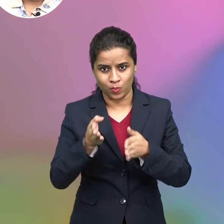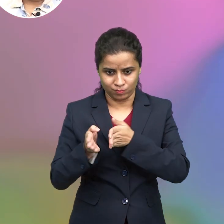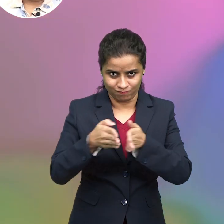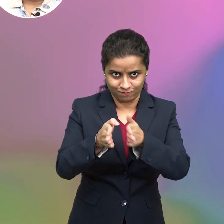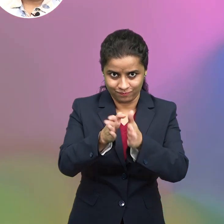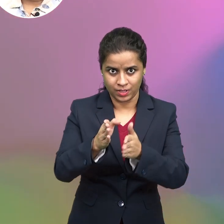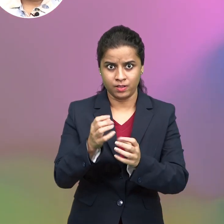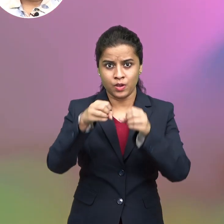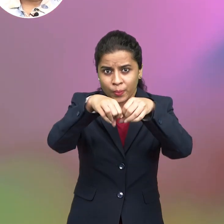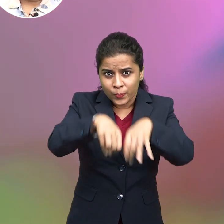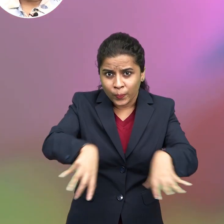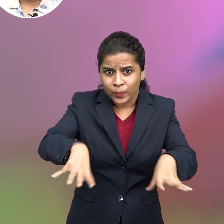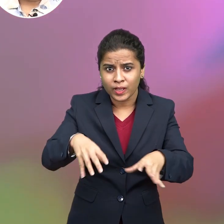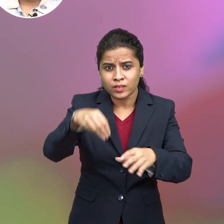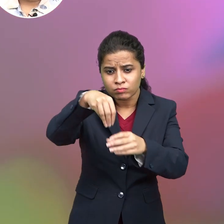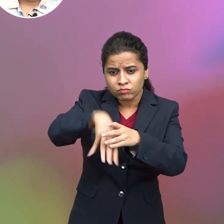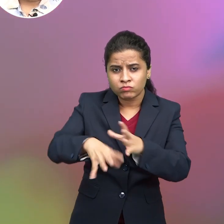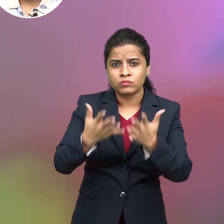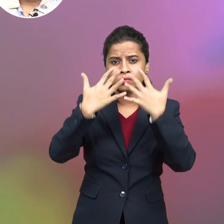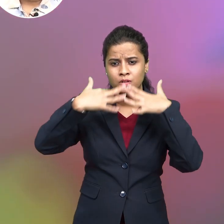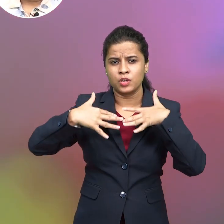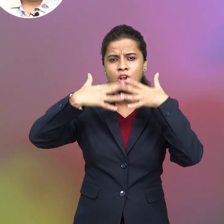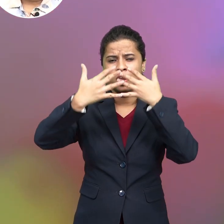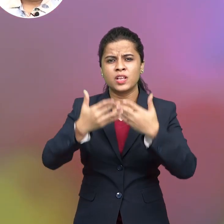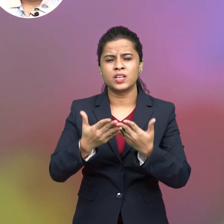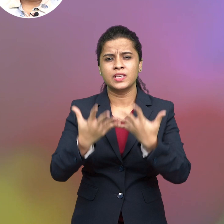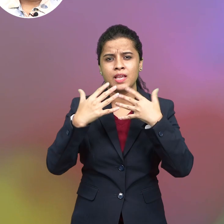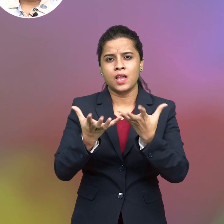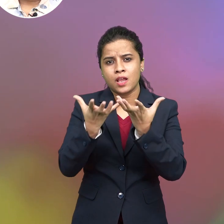are unable to obtain oxygen.